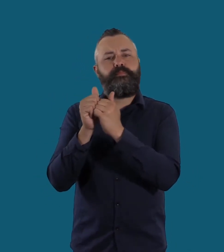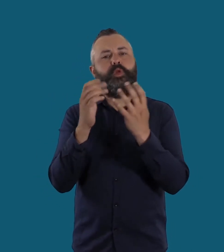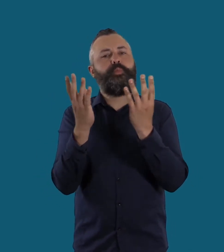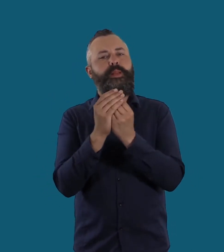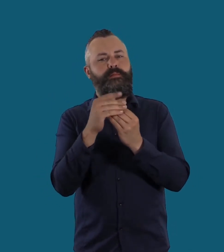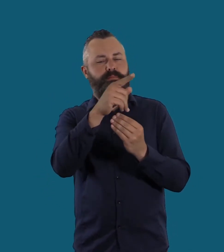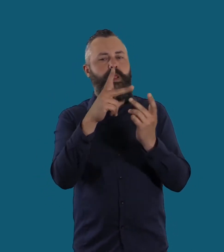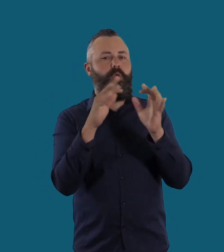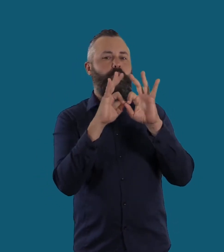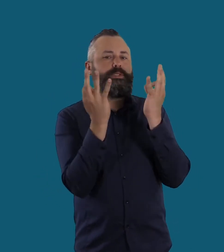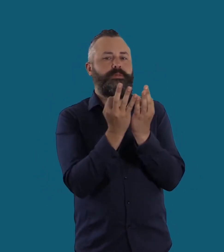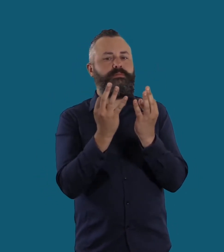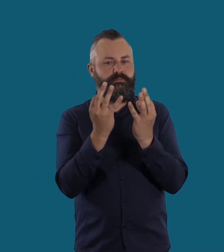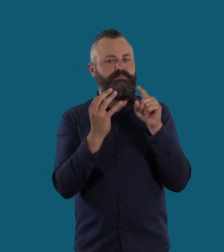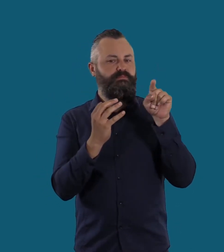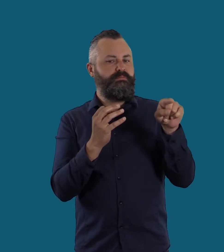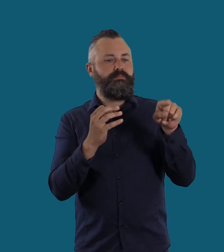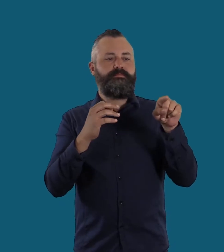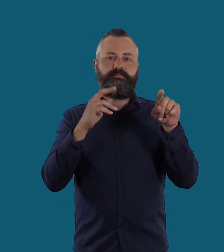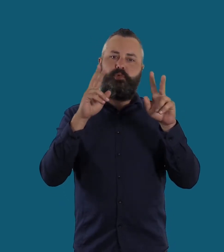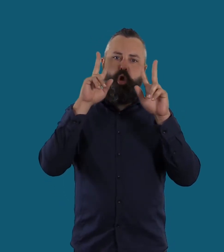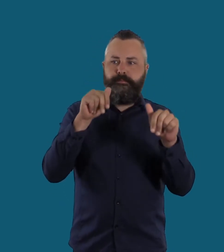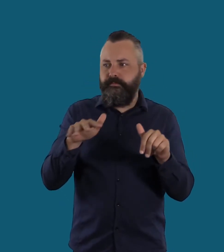This centre is part of the Joint Australian Tsunami Warning System,